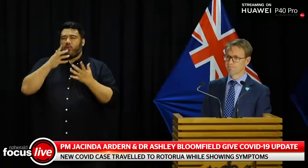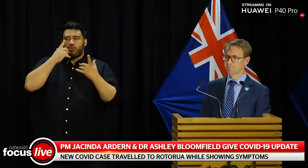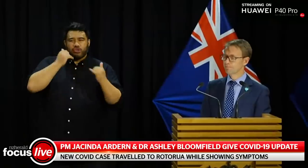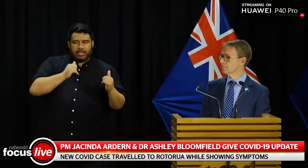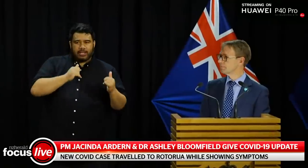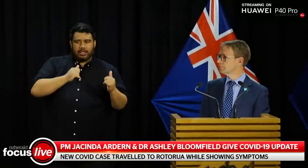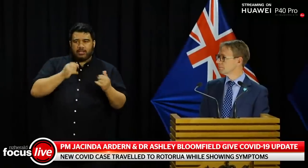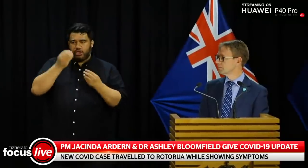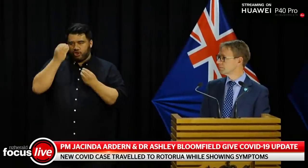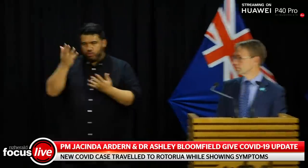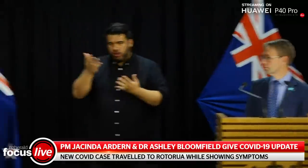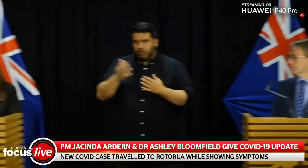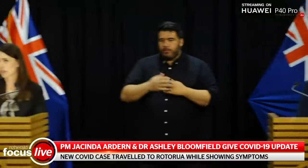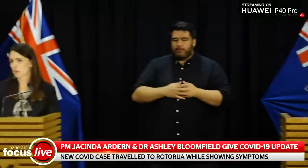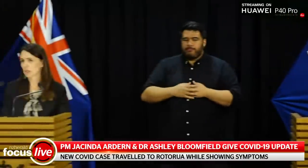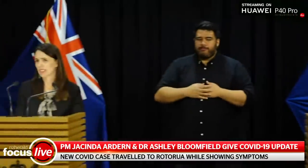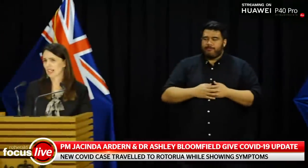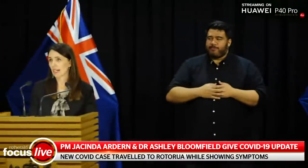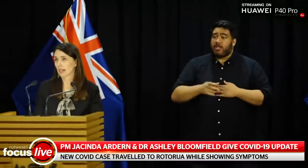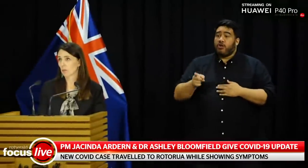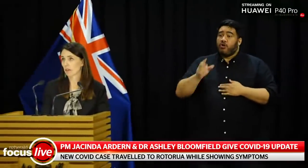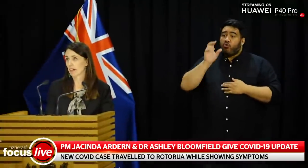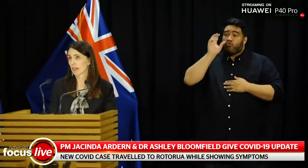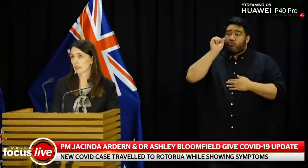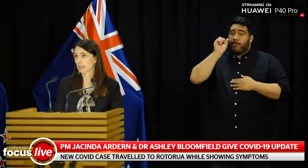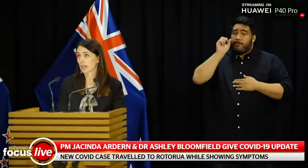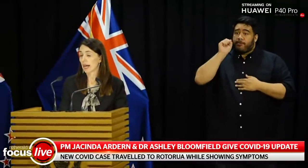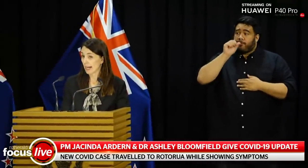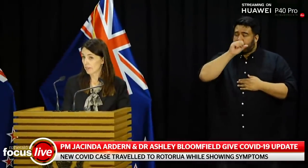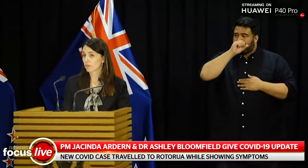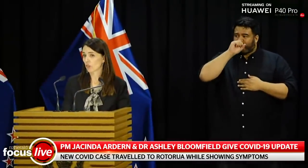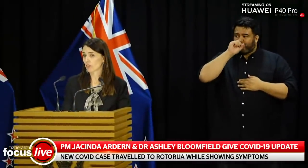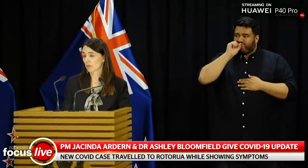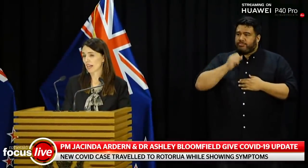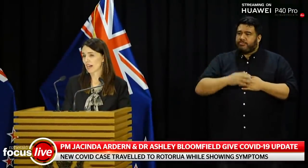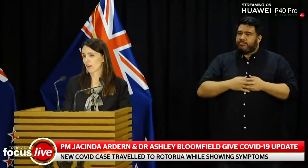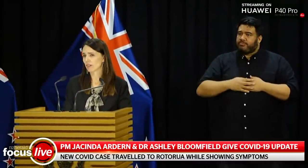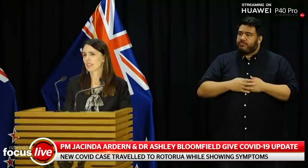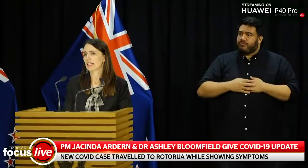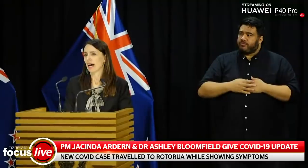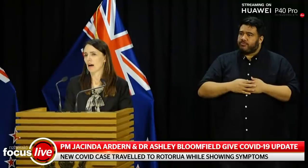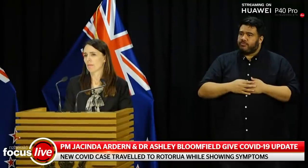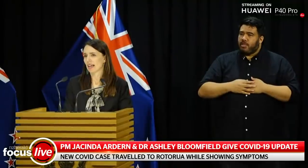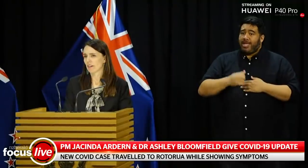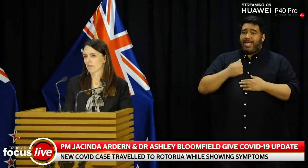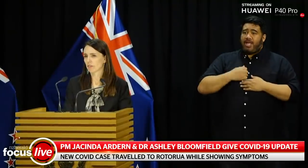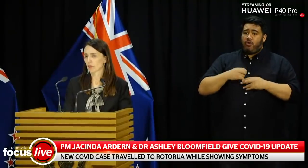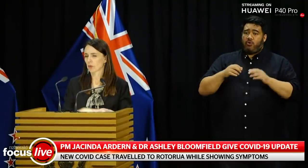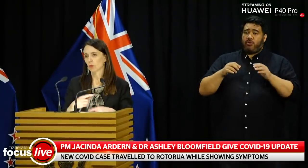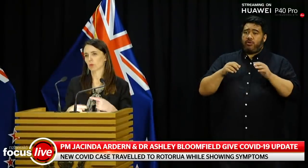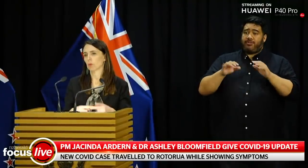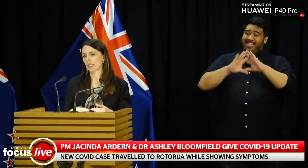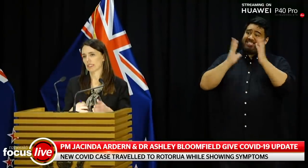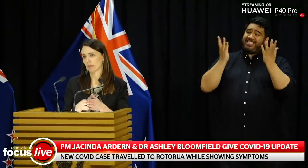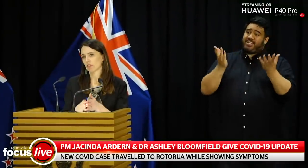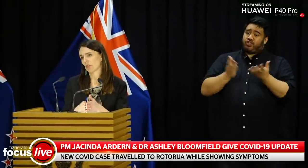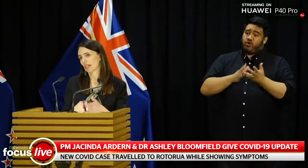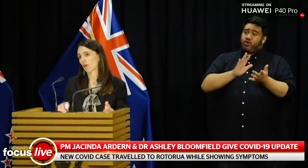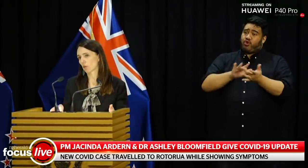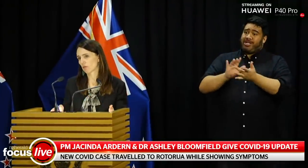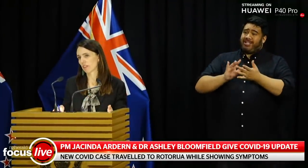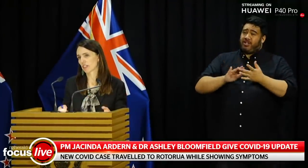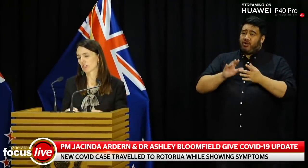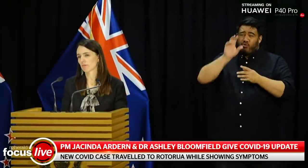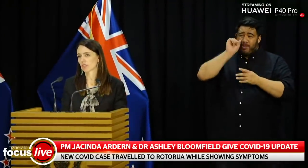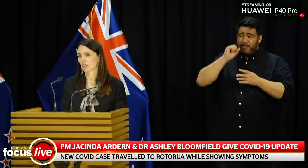that. Yeah, keep in mind all of our internationals to date, and we've had a handful of them now, have through multiple tests